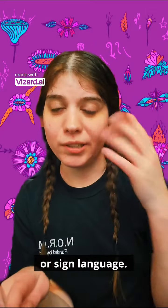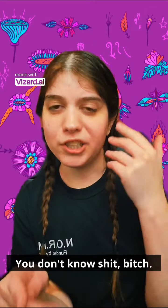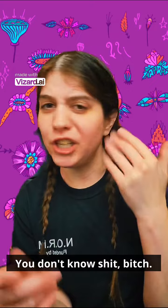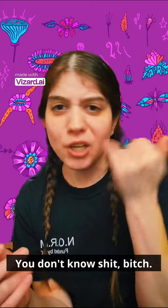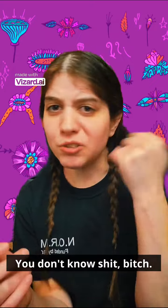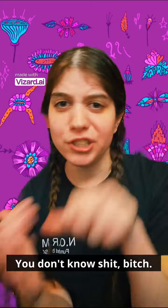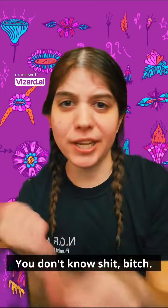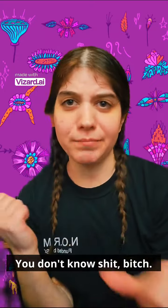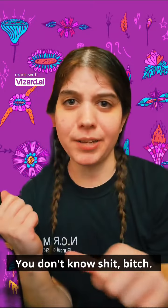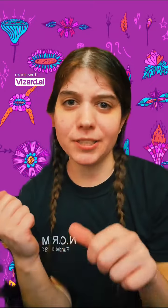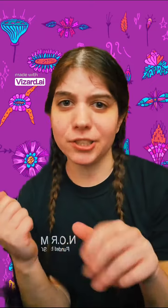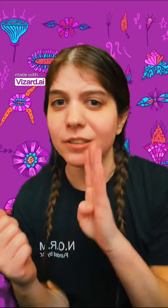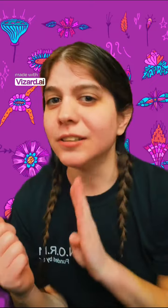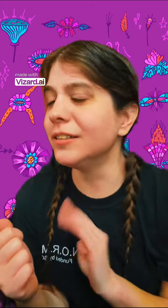You don't know shit, bitch.